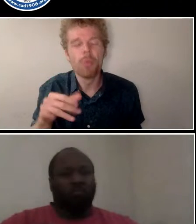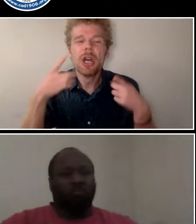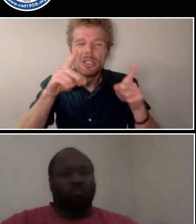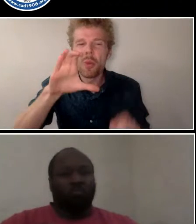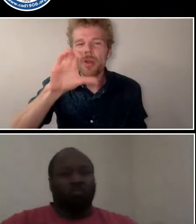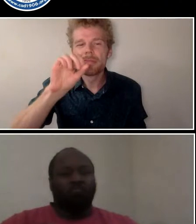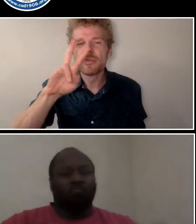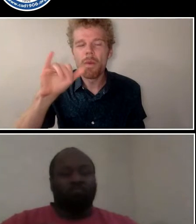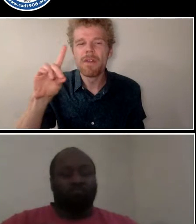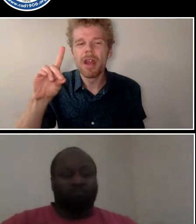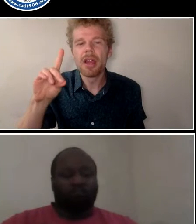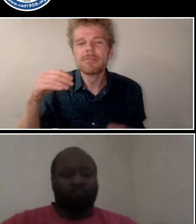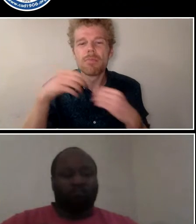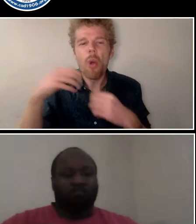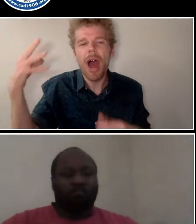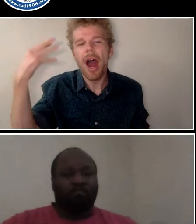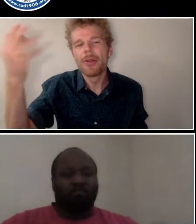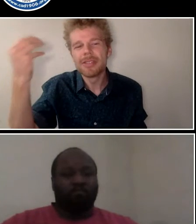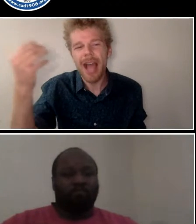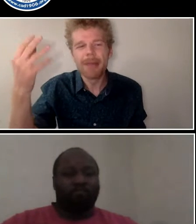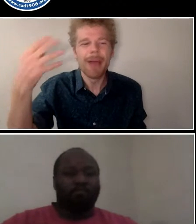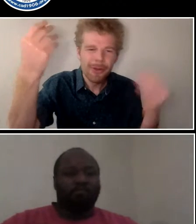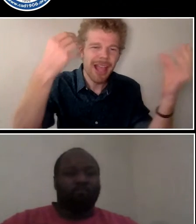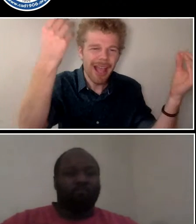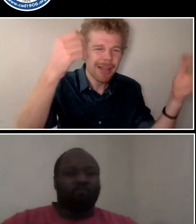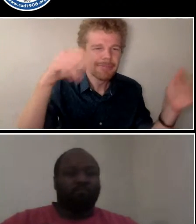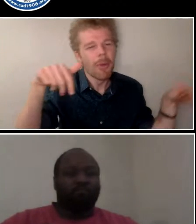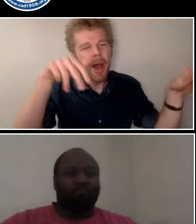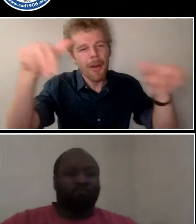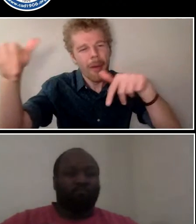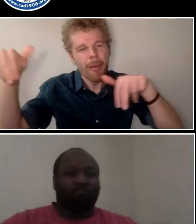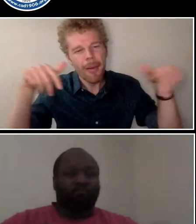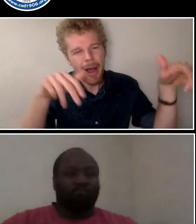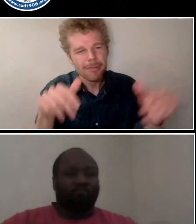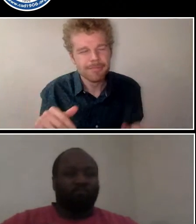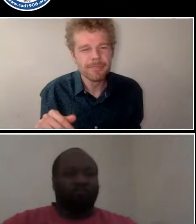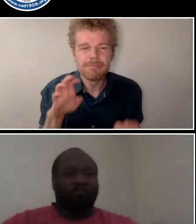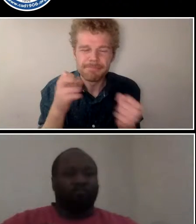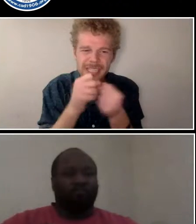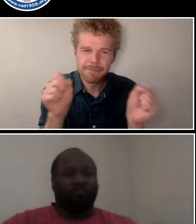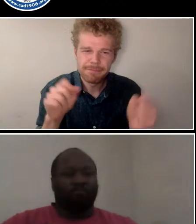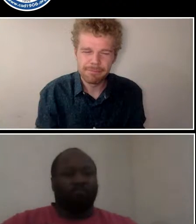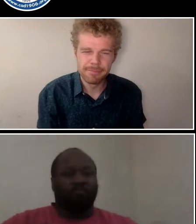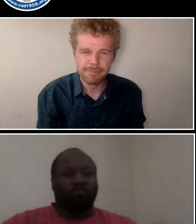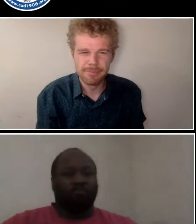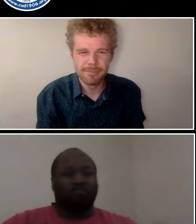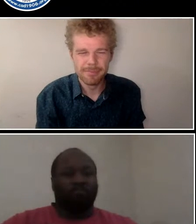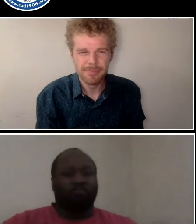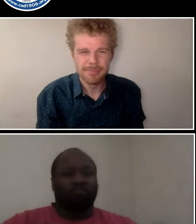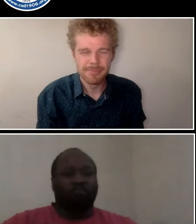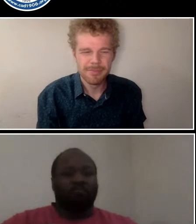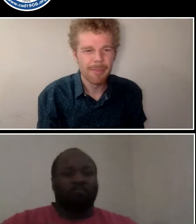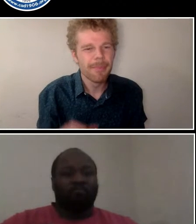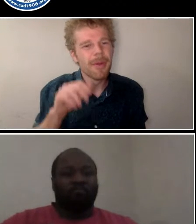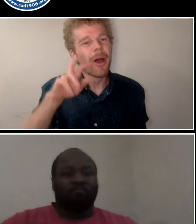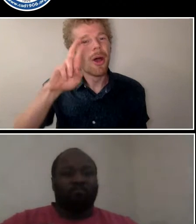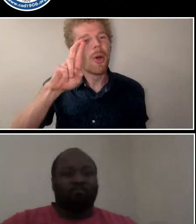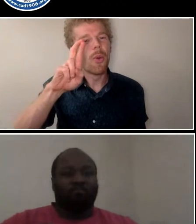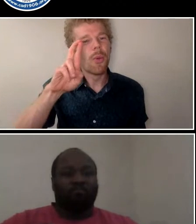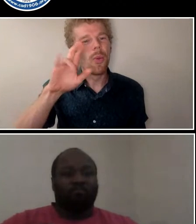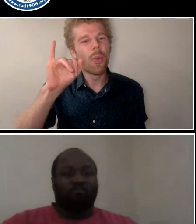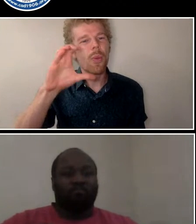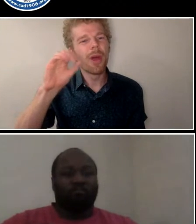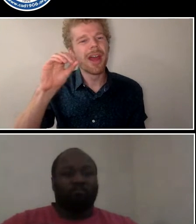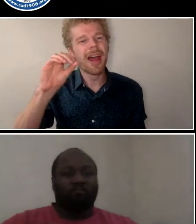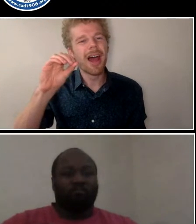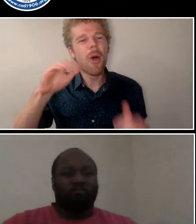interpreters were willing to do that because it's fun, it's interesting. So with COVID, we had to get a little bit creative. We had to go